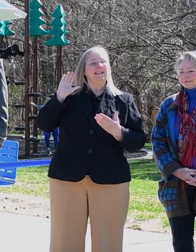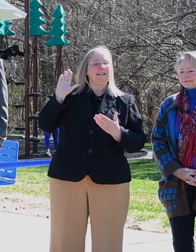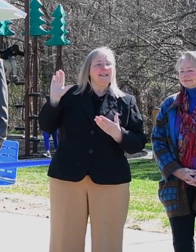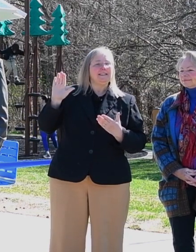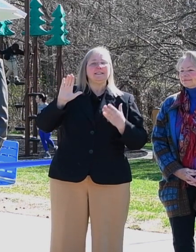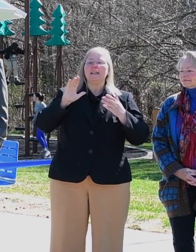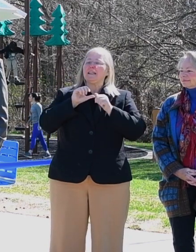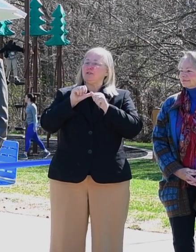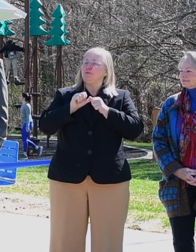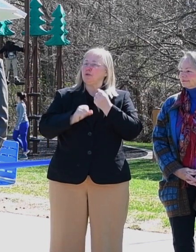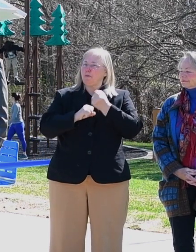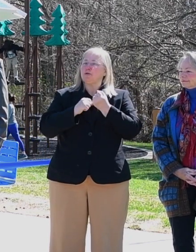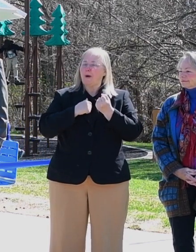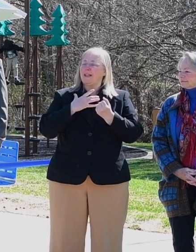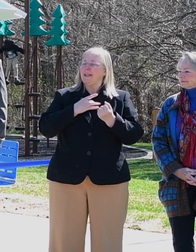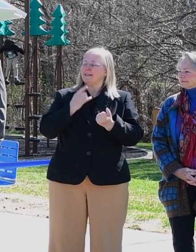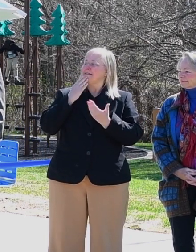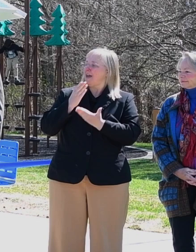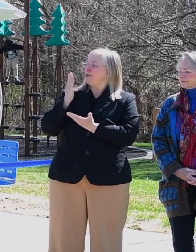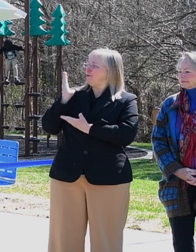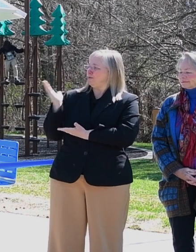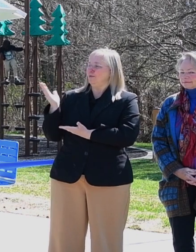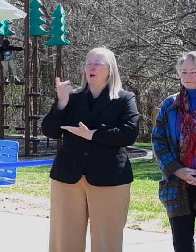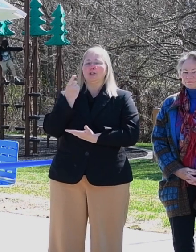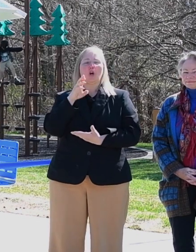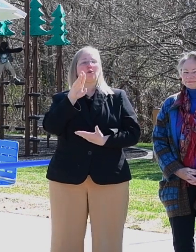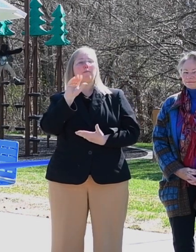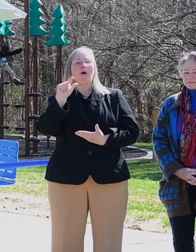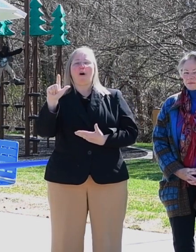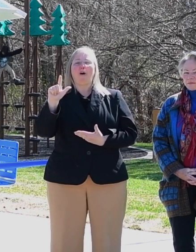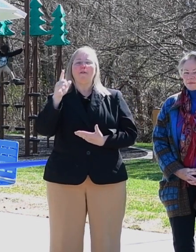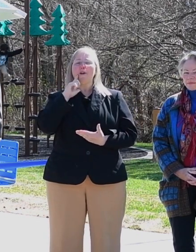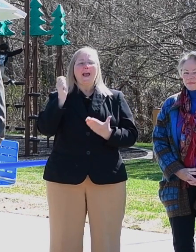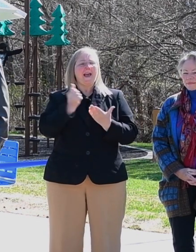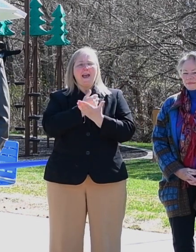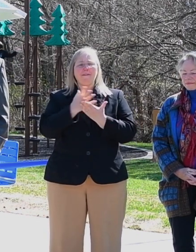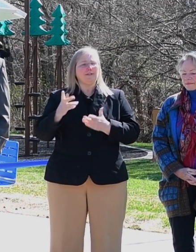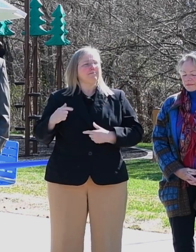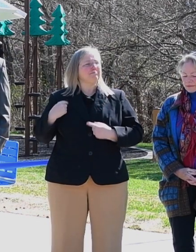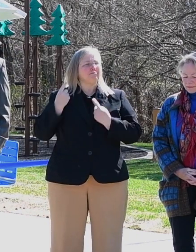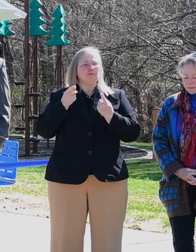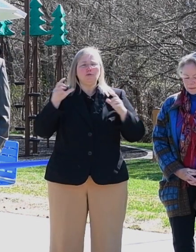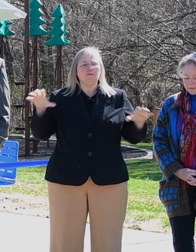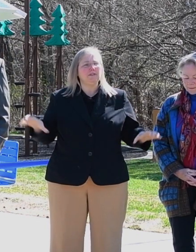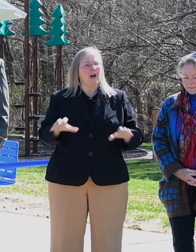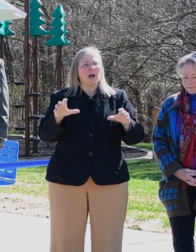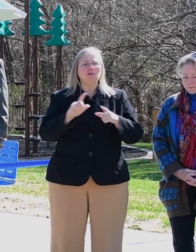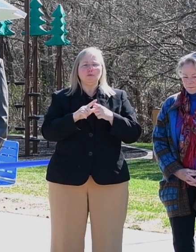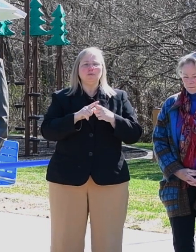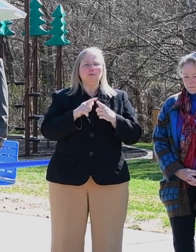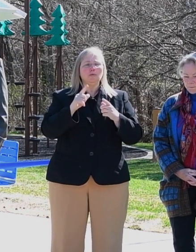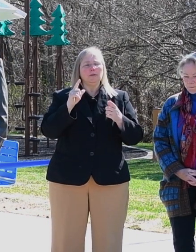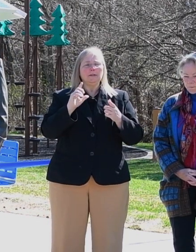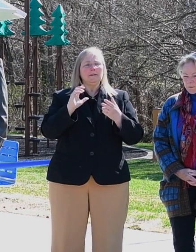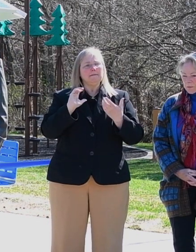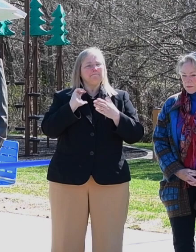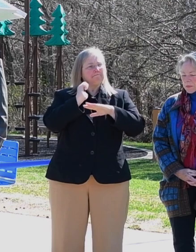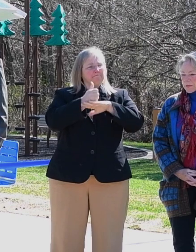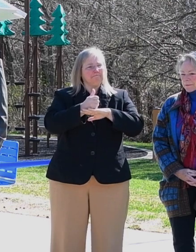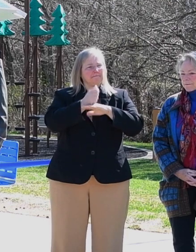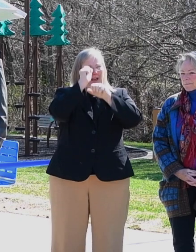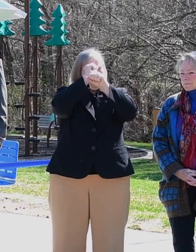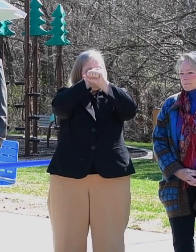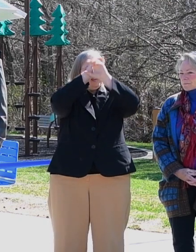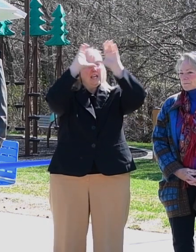support. So I'd like to thank you, Dr. Ball, for everything that you have done to impart a vision that